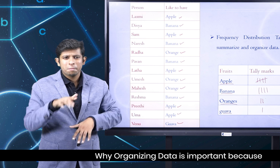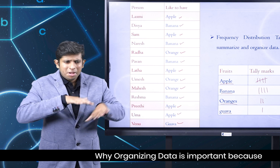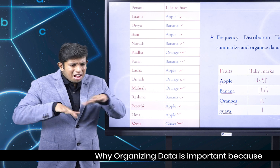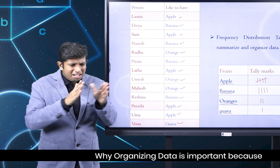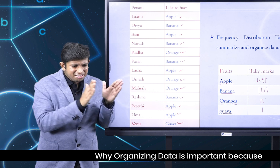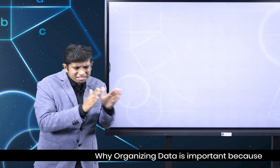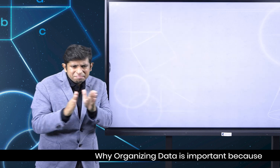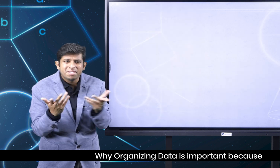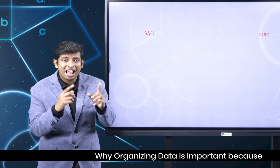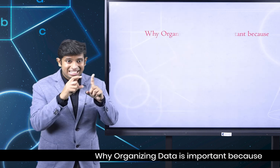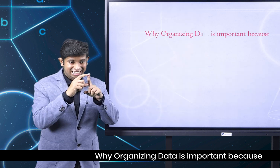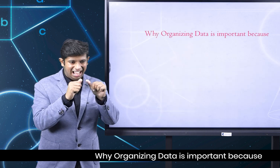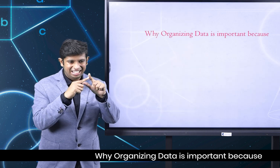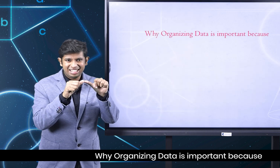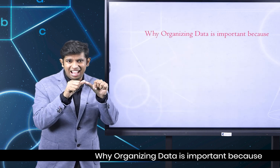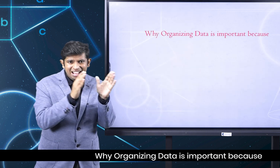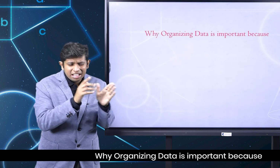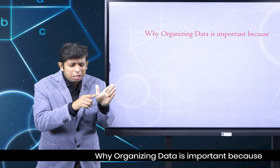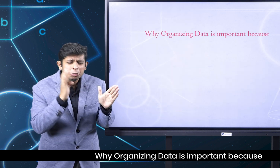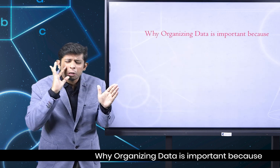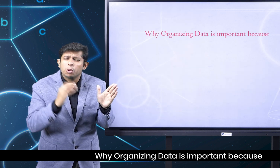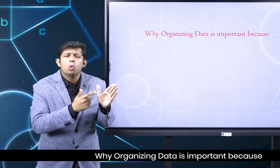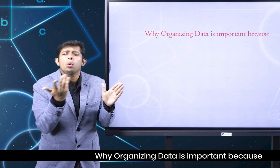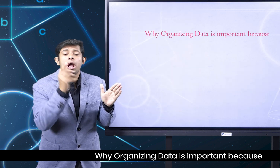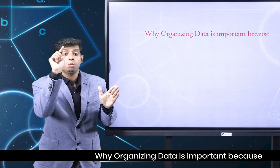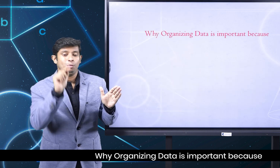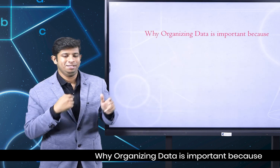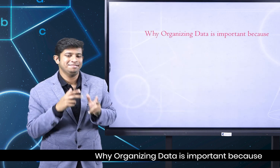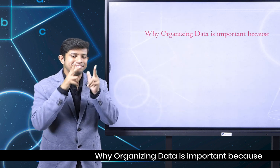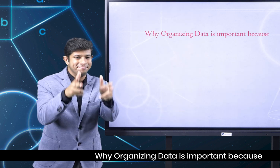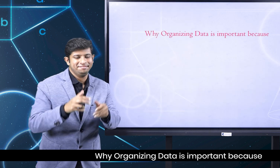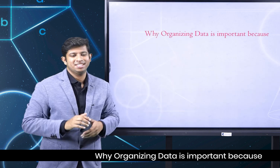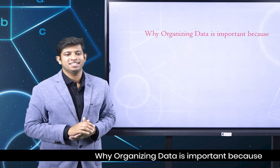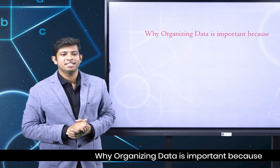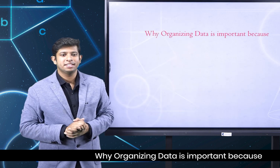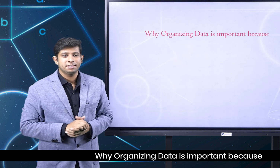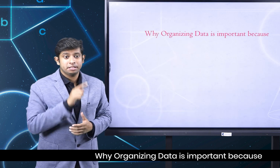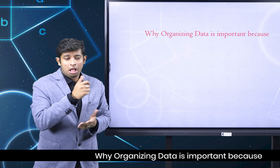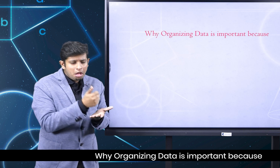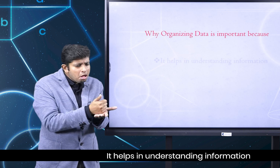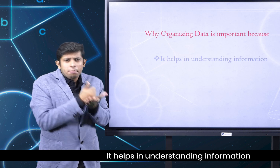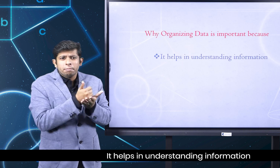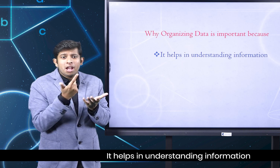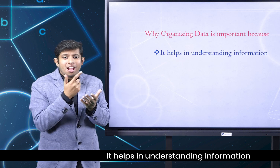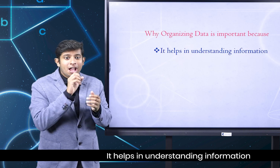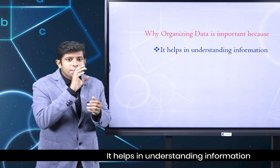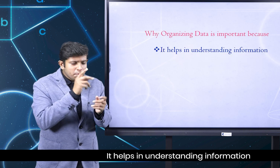Why organizing data is important? Because it helps in